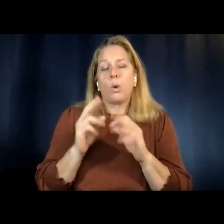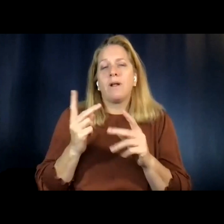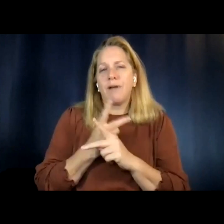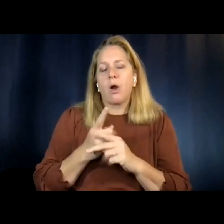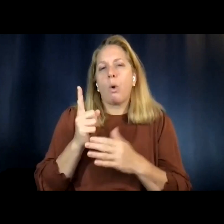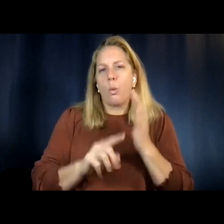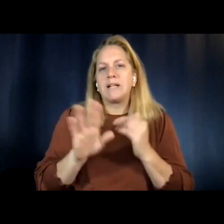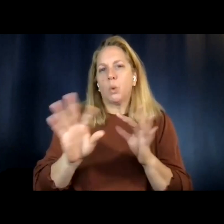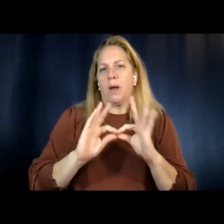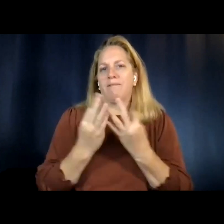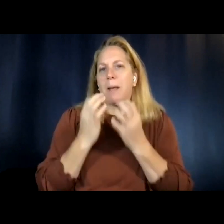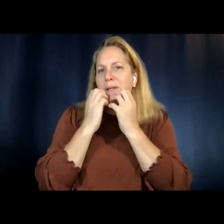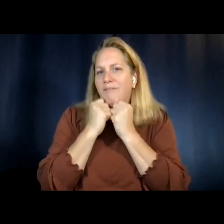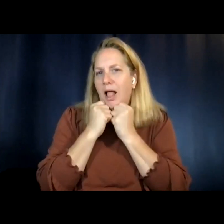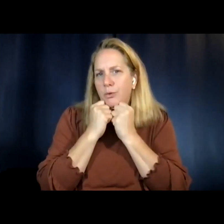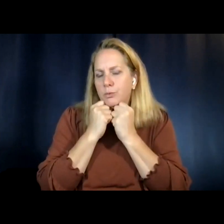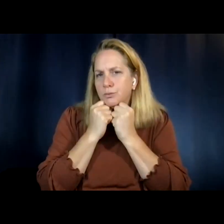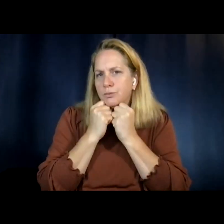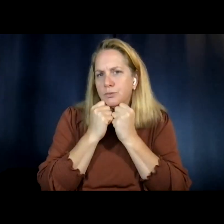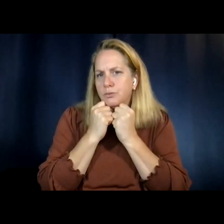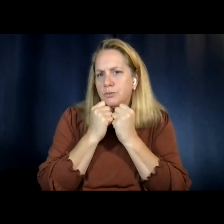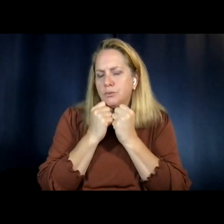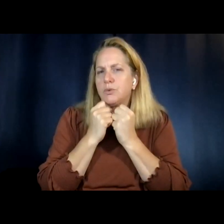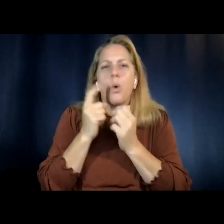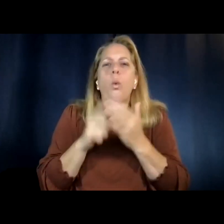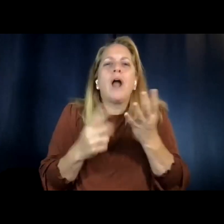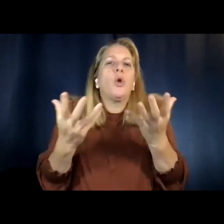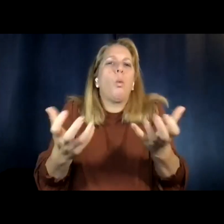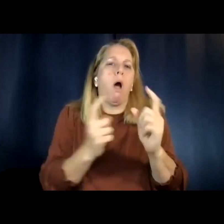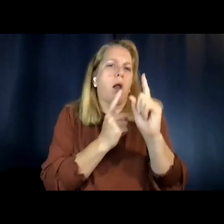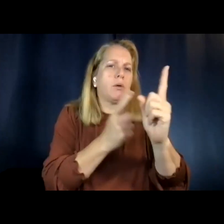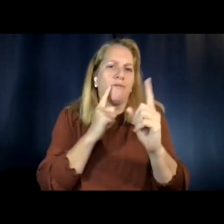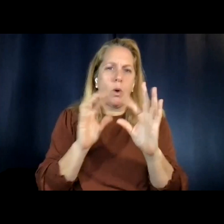values that you want for your family.